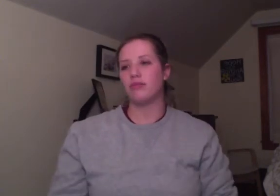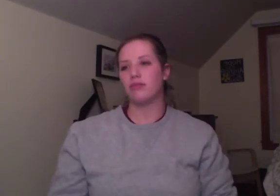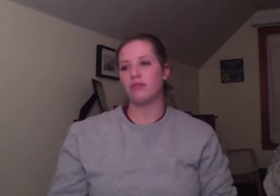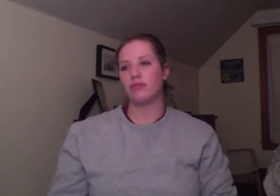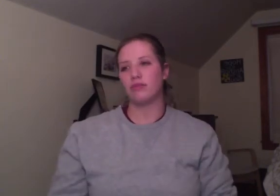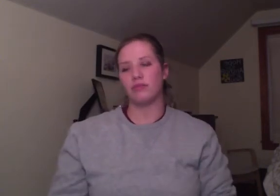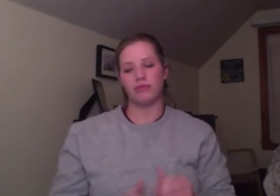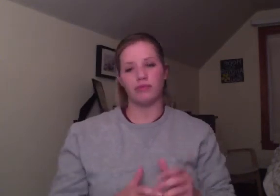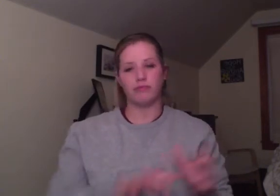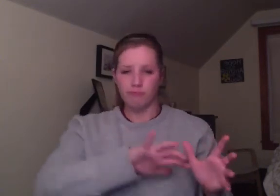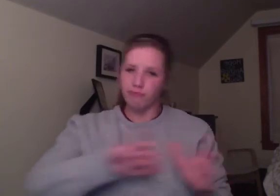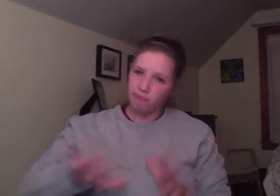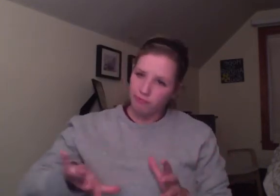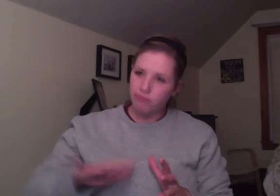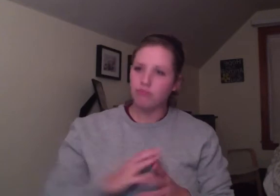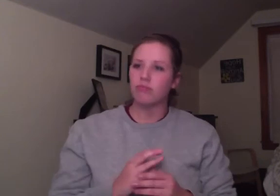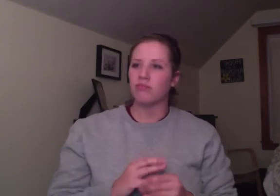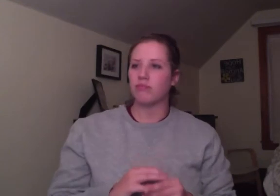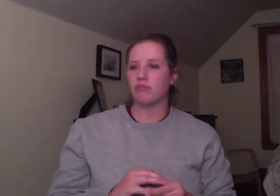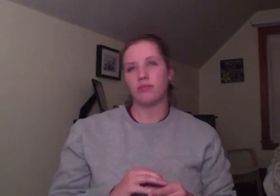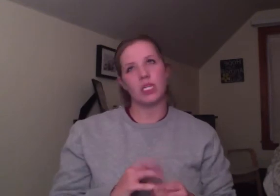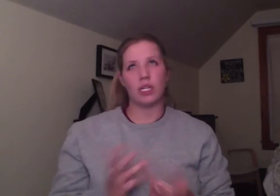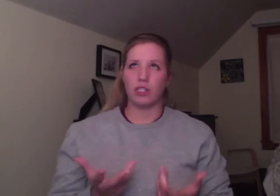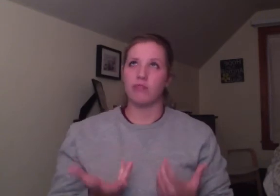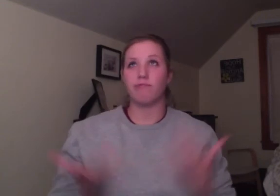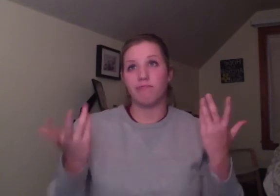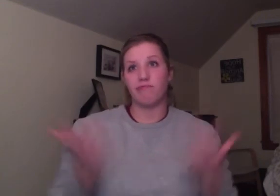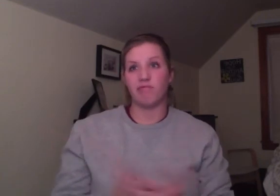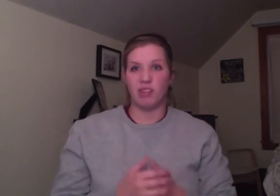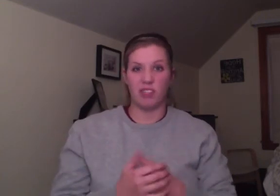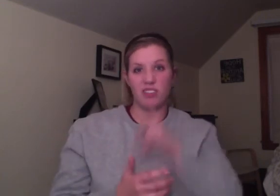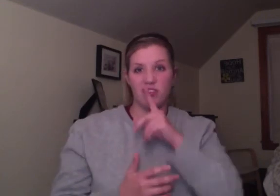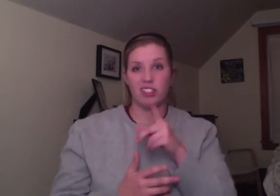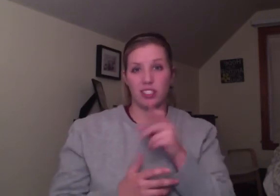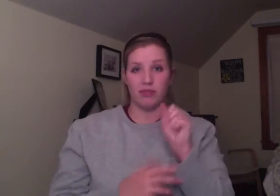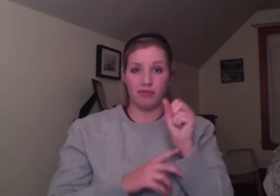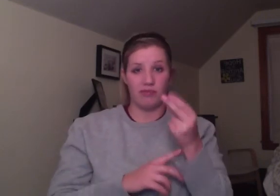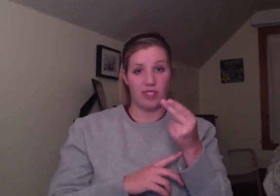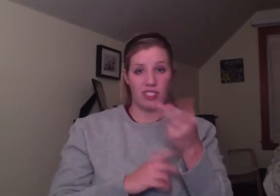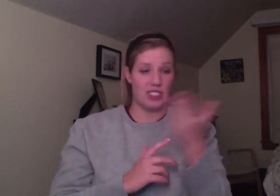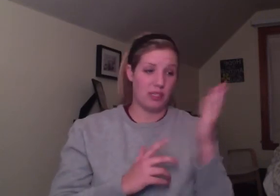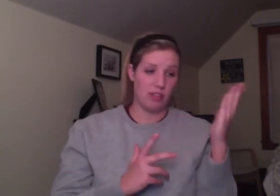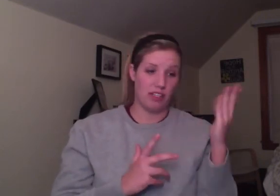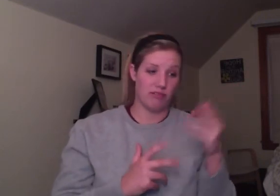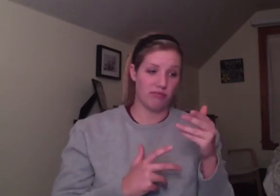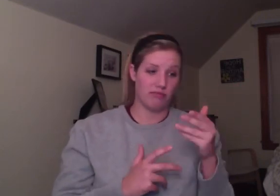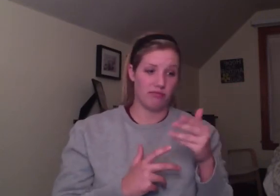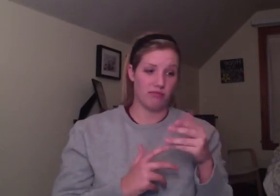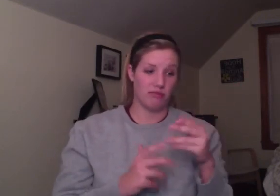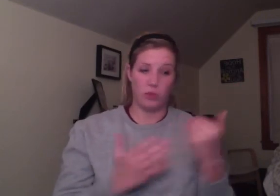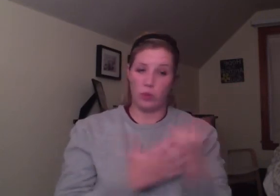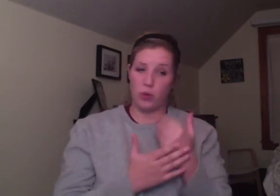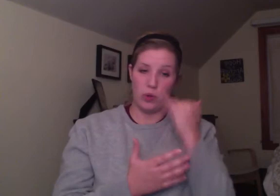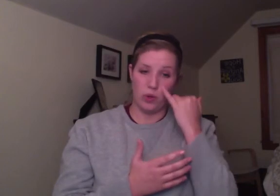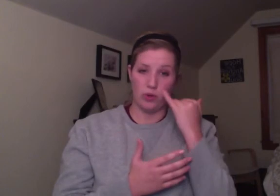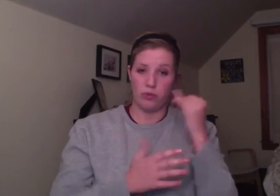that, yeah, I'll tackle something else as soon as it comes to me, and music plays a big part of my